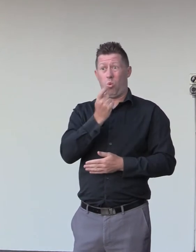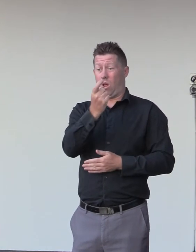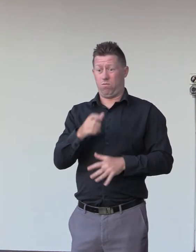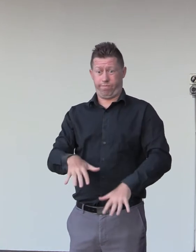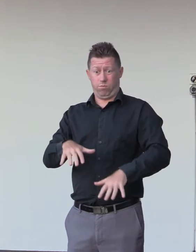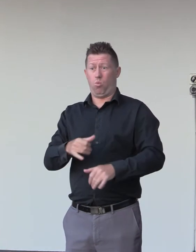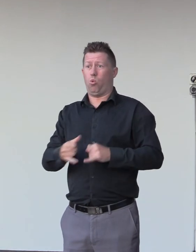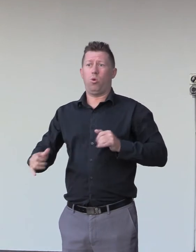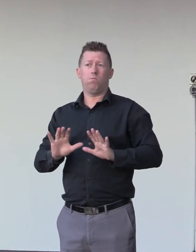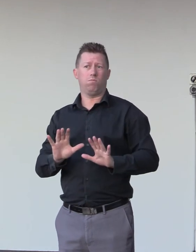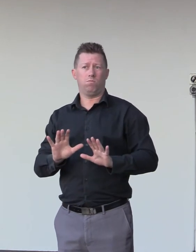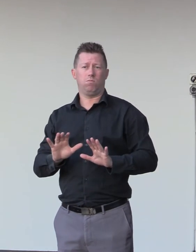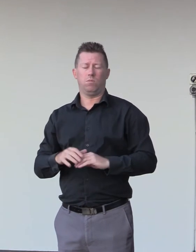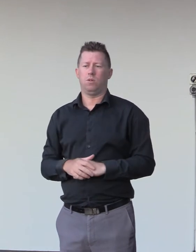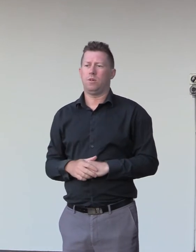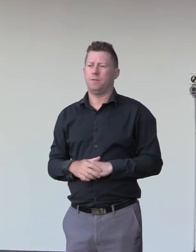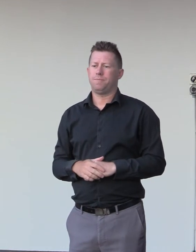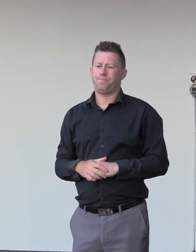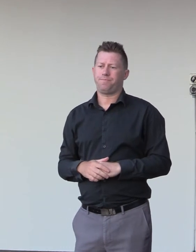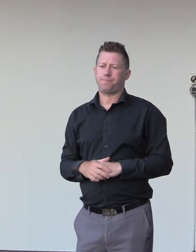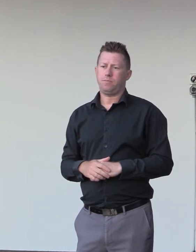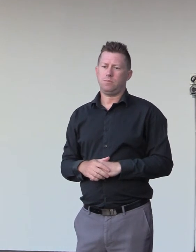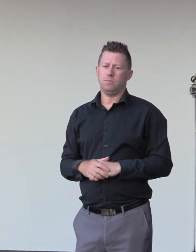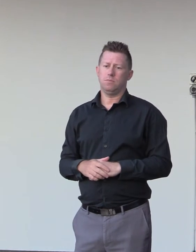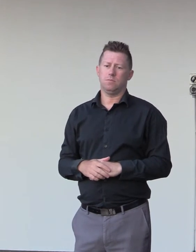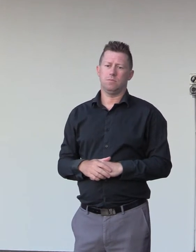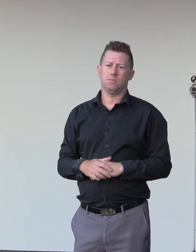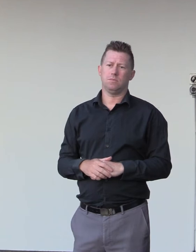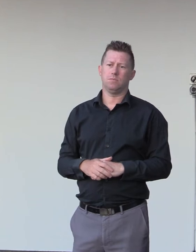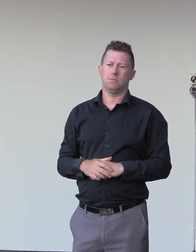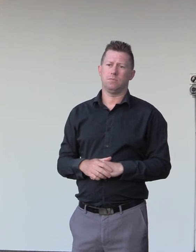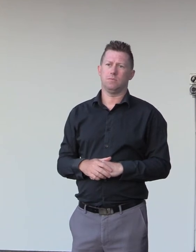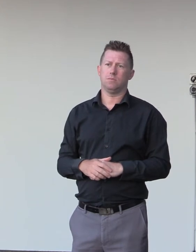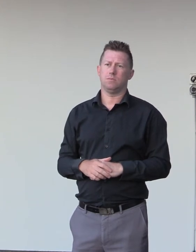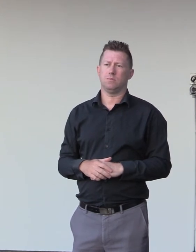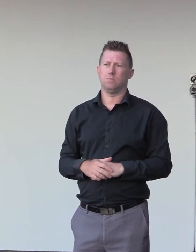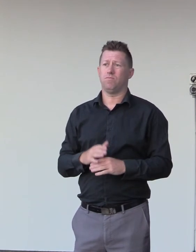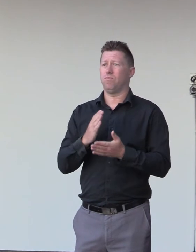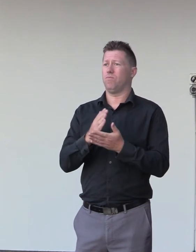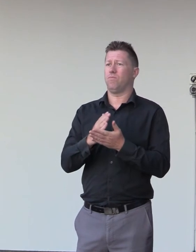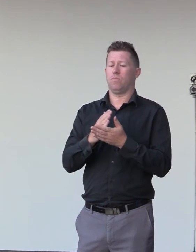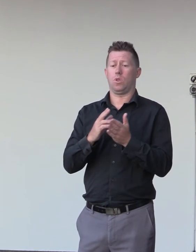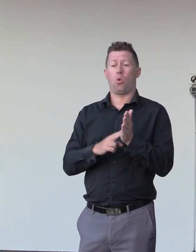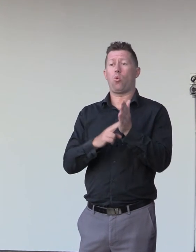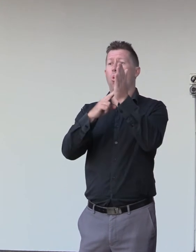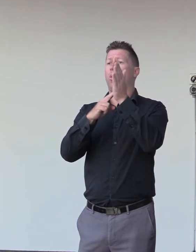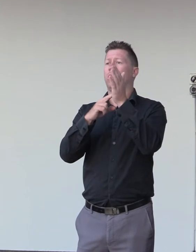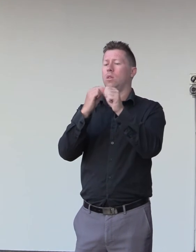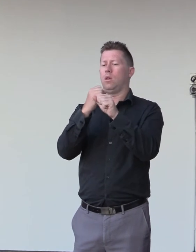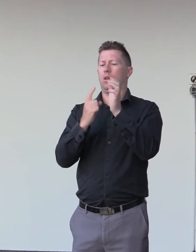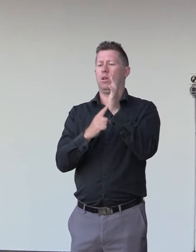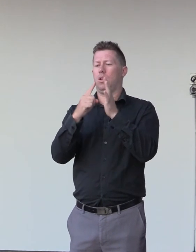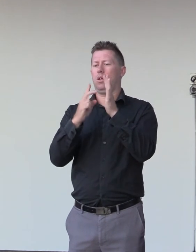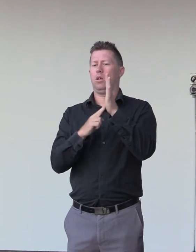event. It's very likely that the damage that's north of Glendambo